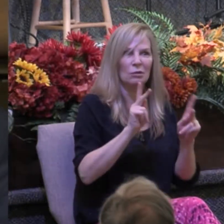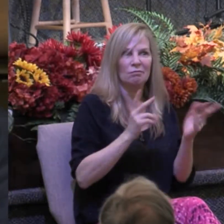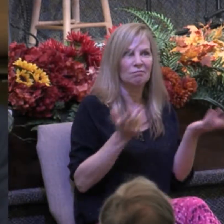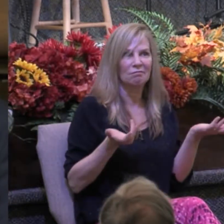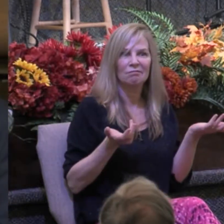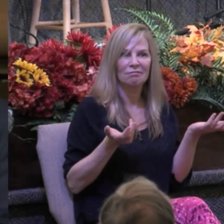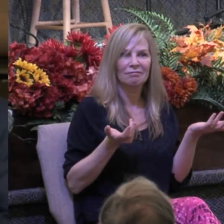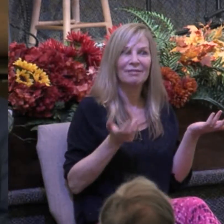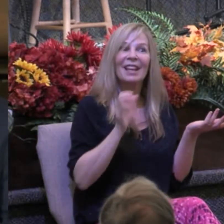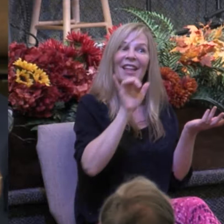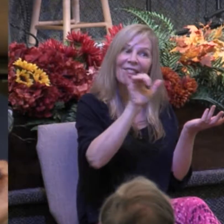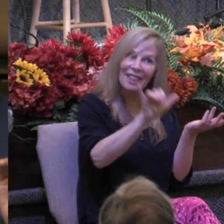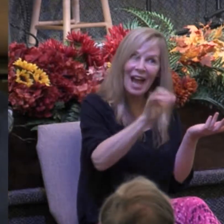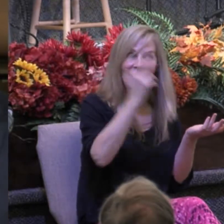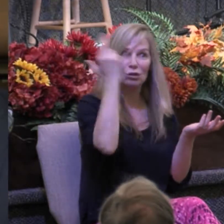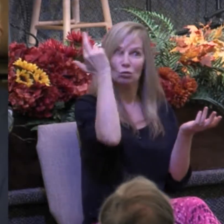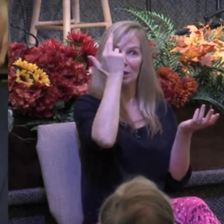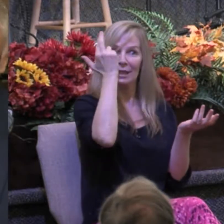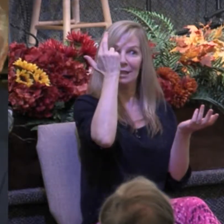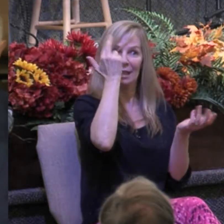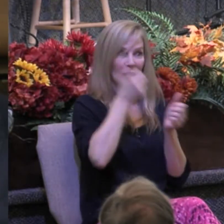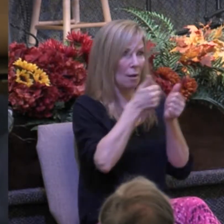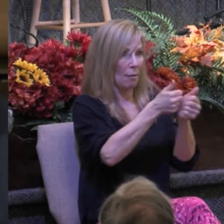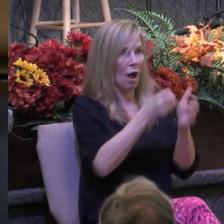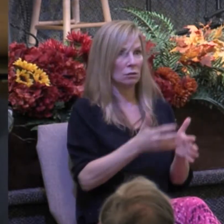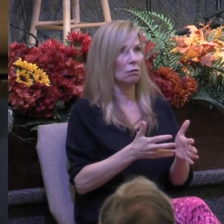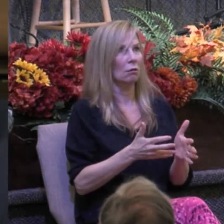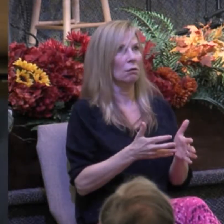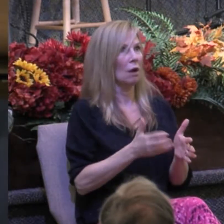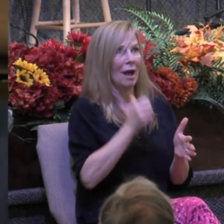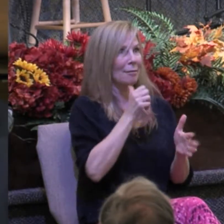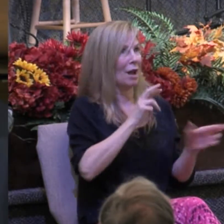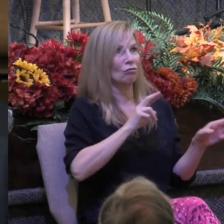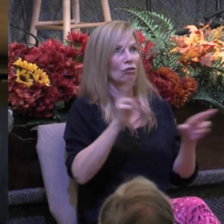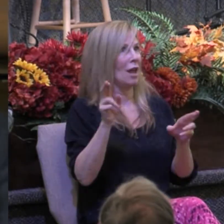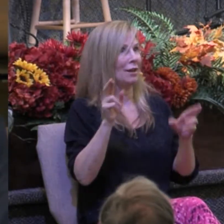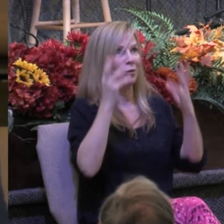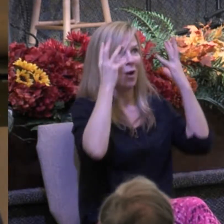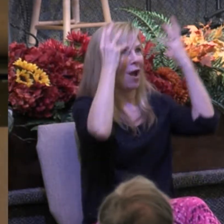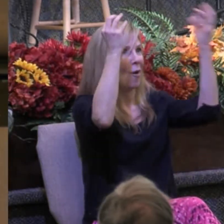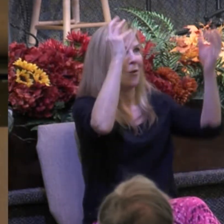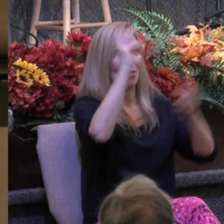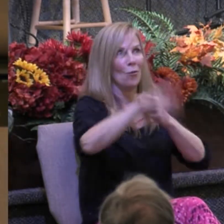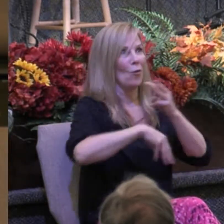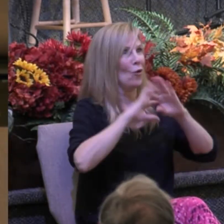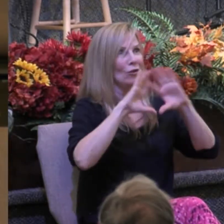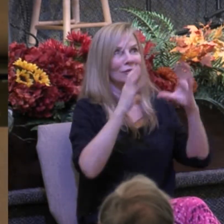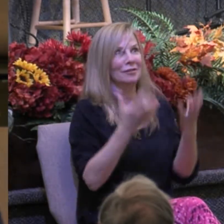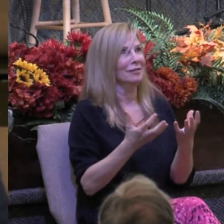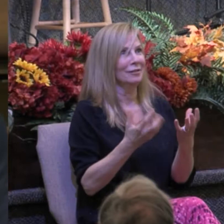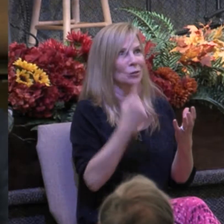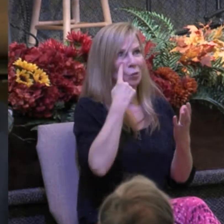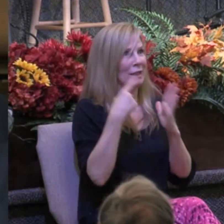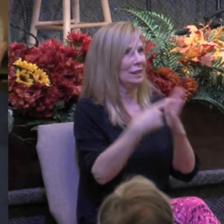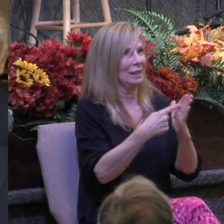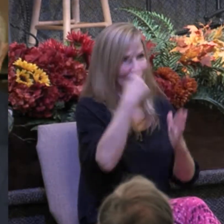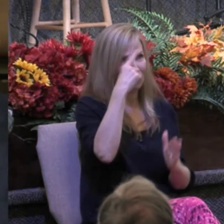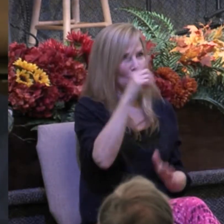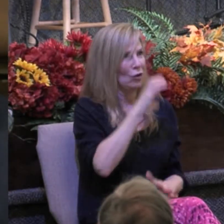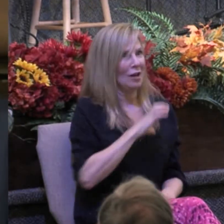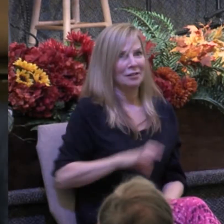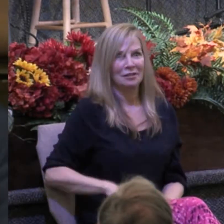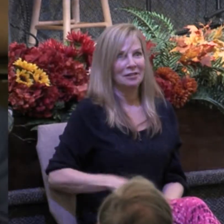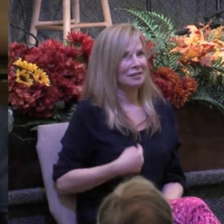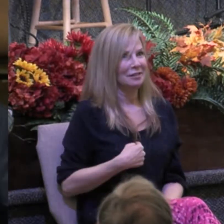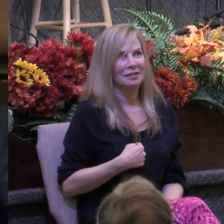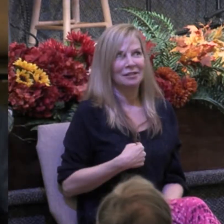the reason, folks, that the apostles were not ready to be thrust out into the world as Christ's witnesses. You see, while these men